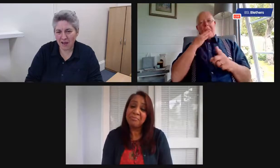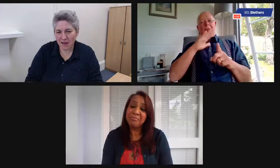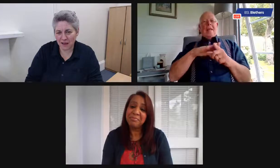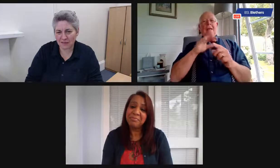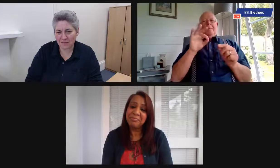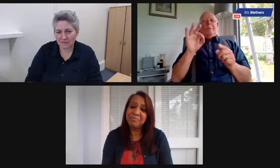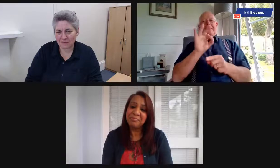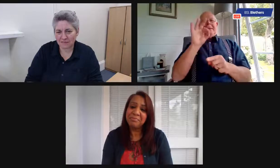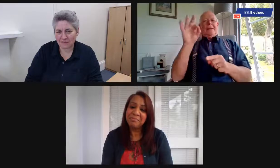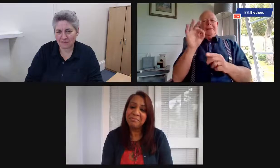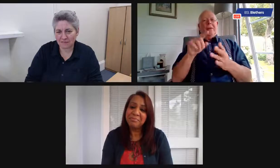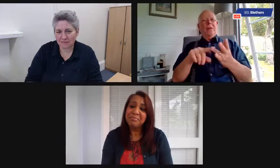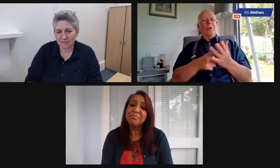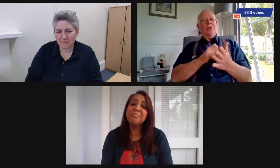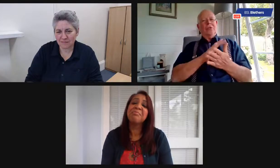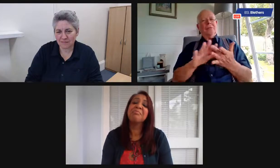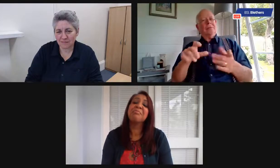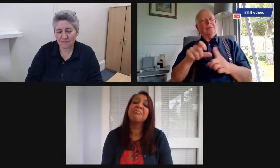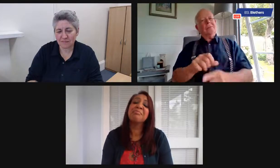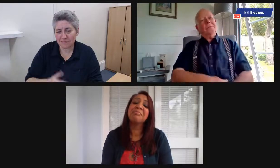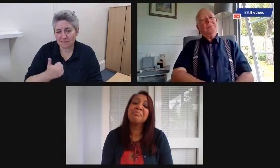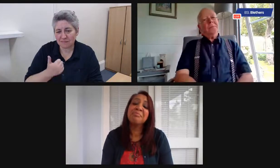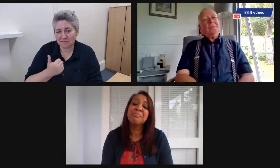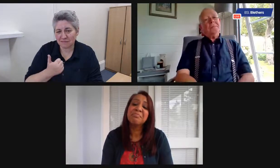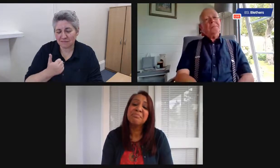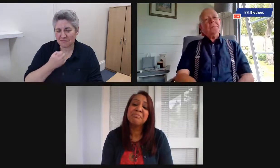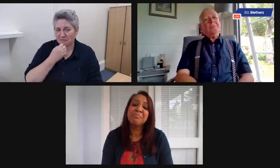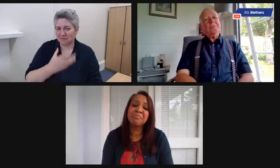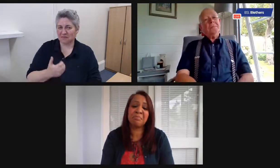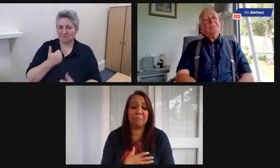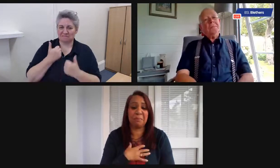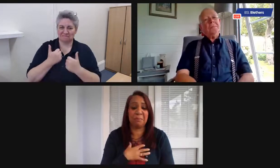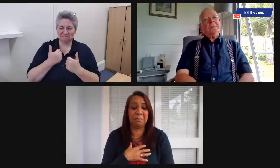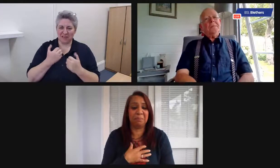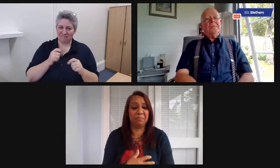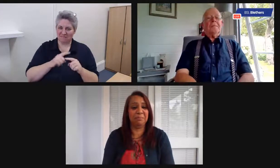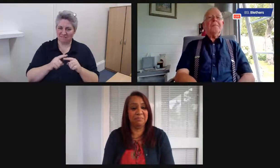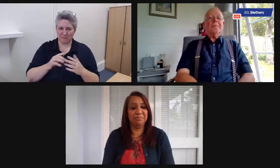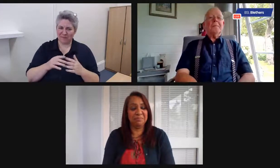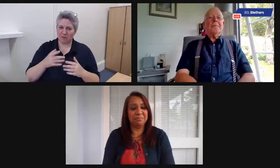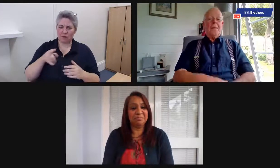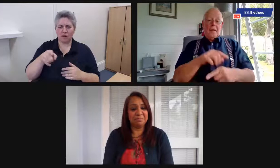it's Ah. called a bee orchid for that reason. Yeah. Oh, lovely.